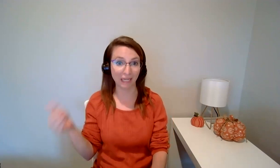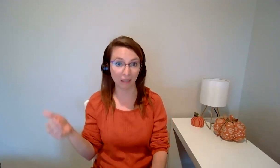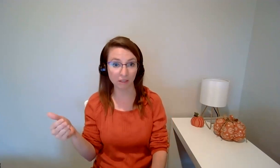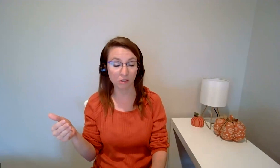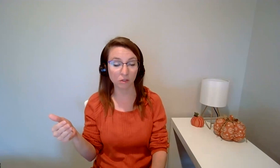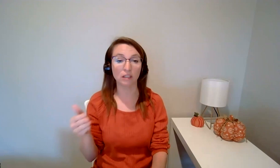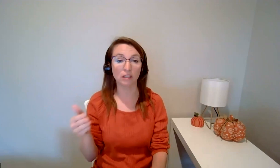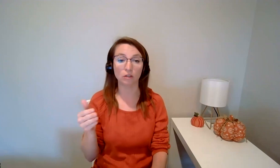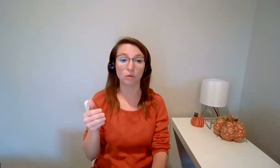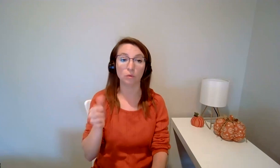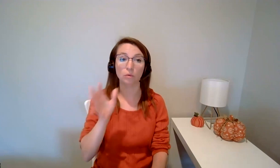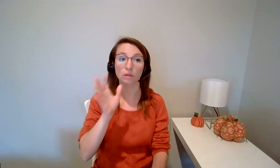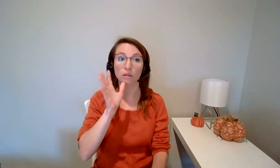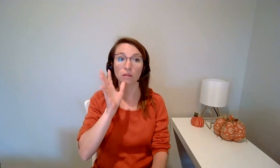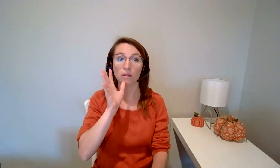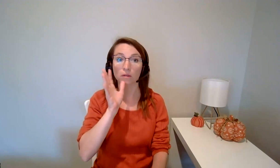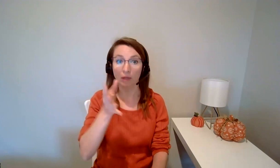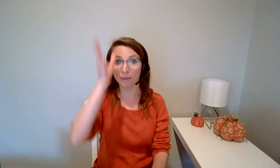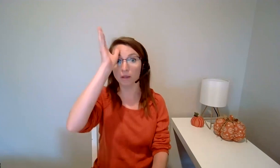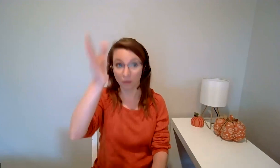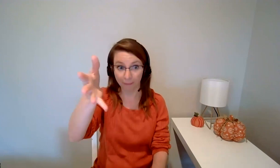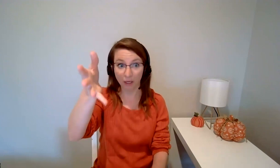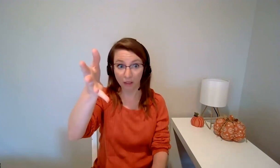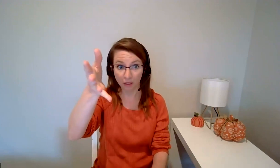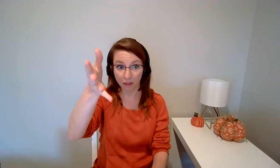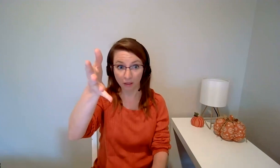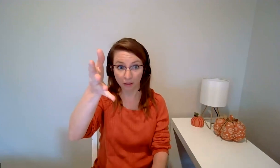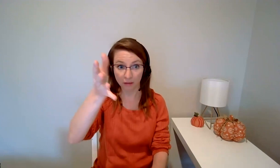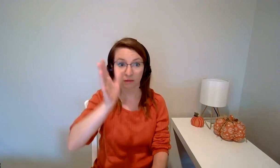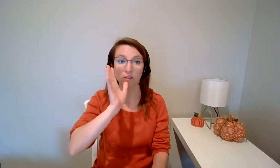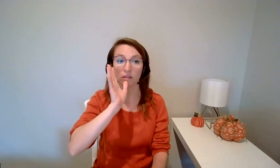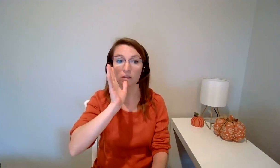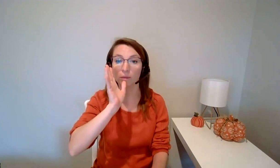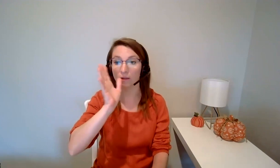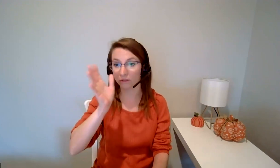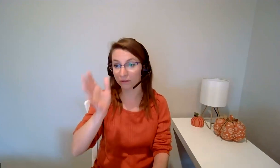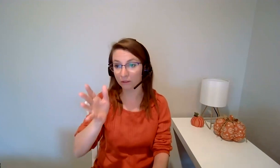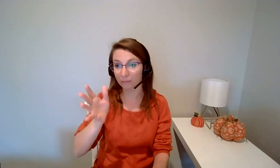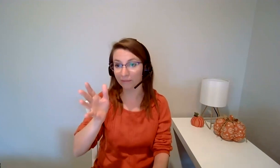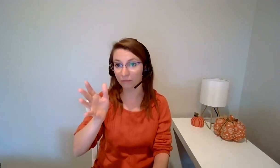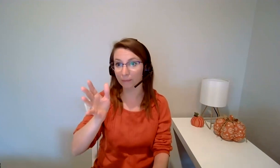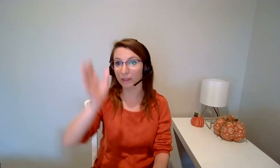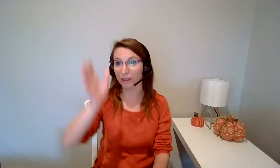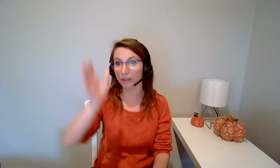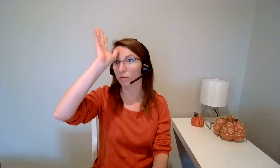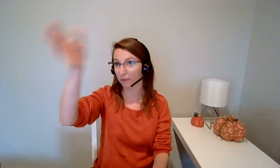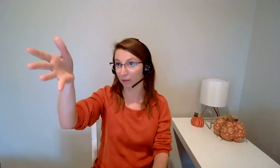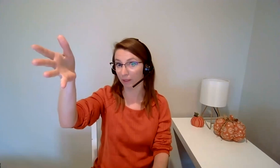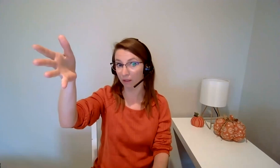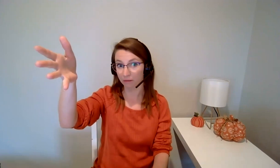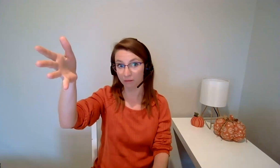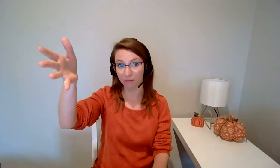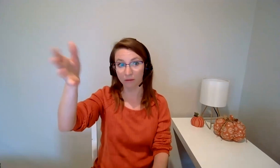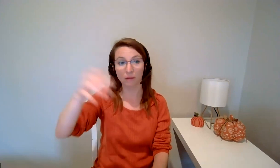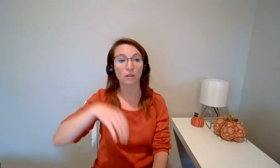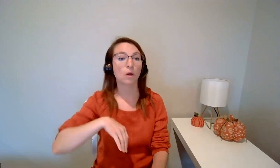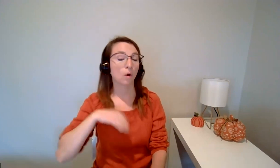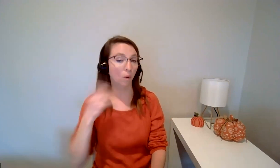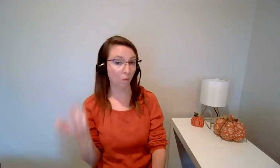grandparent. You can either do grandma, grandpa. So you're going to go out just a little bit for grandma and go right up to grandpa. Or